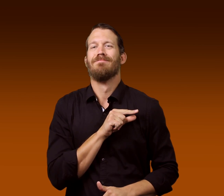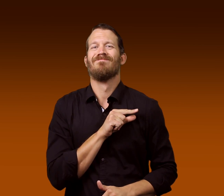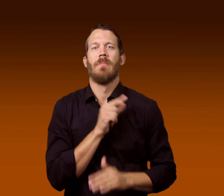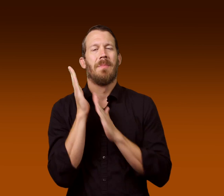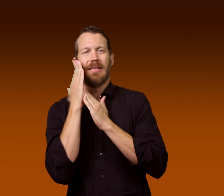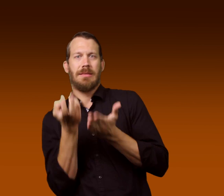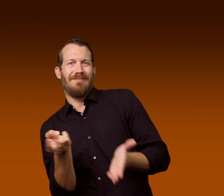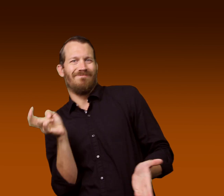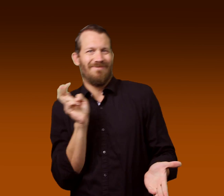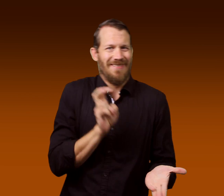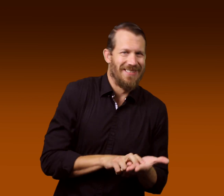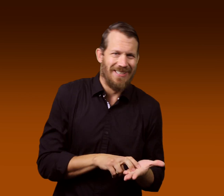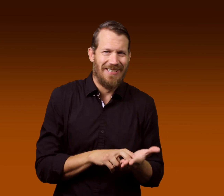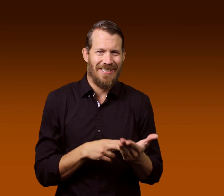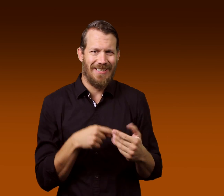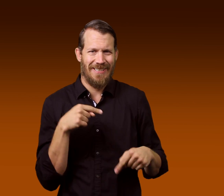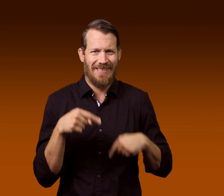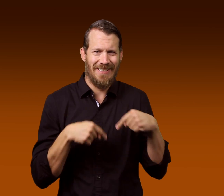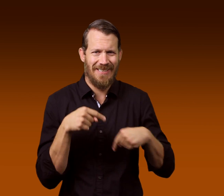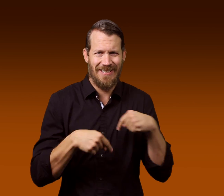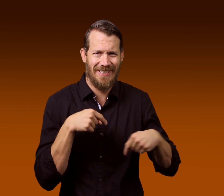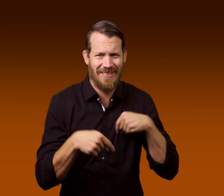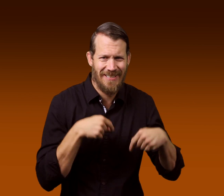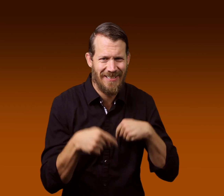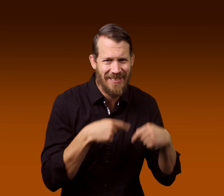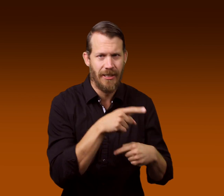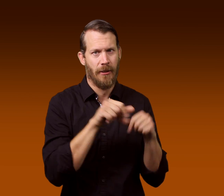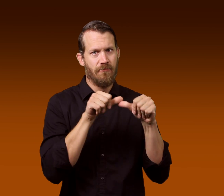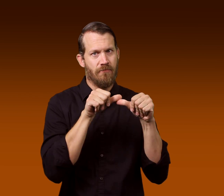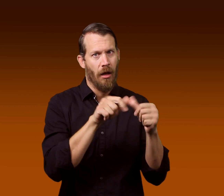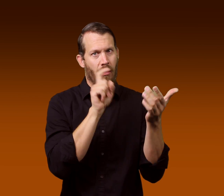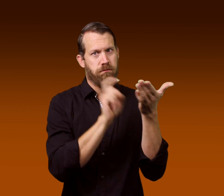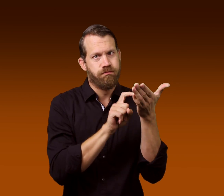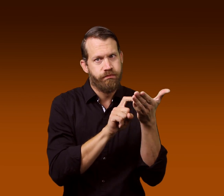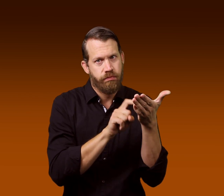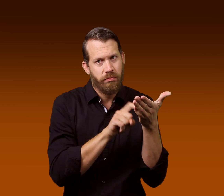sweeping each room over and over, she wondered